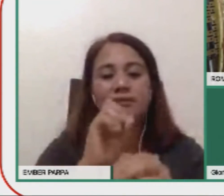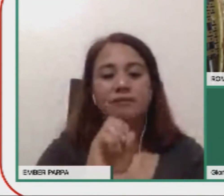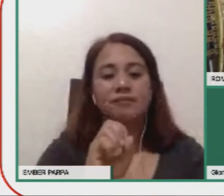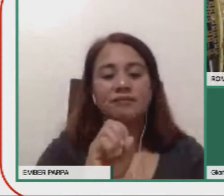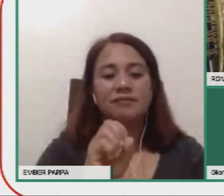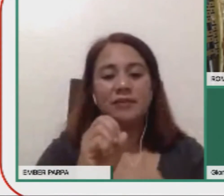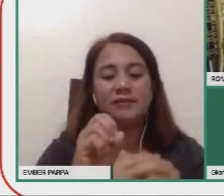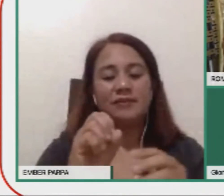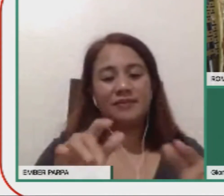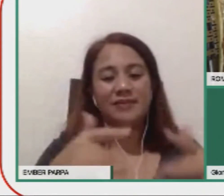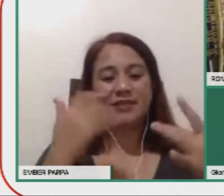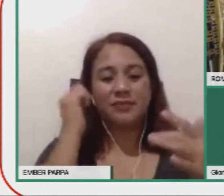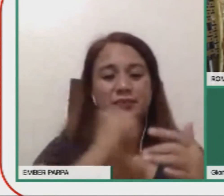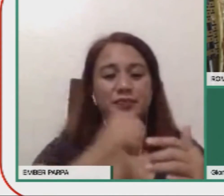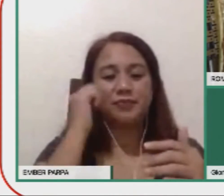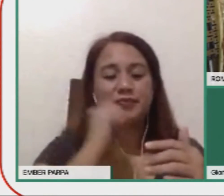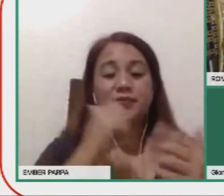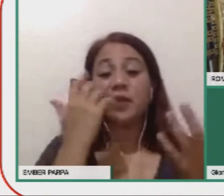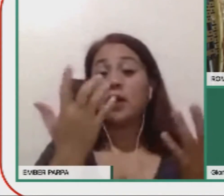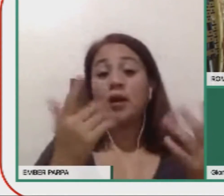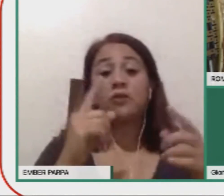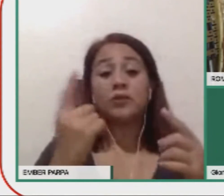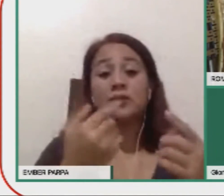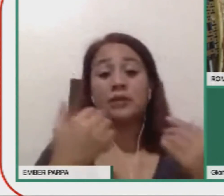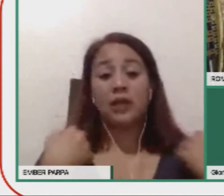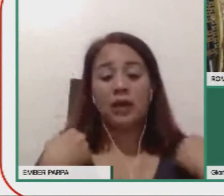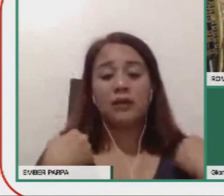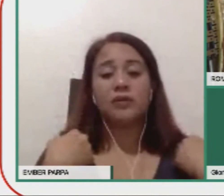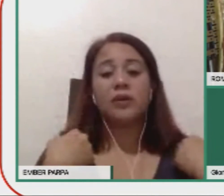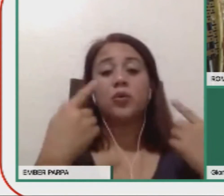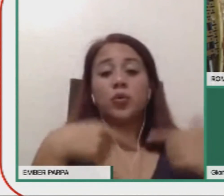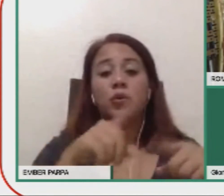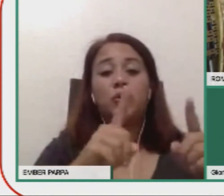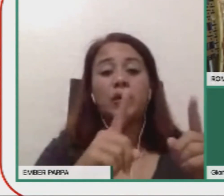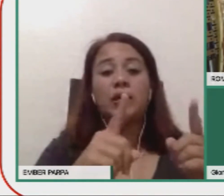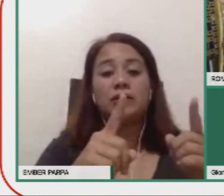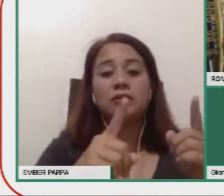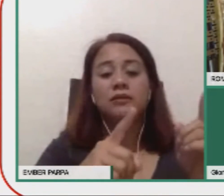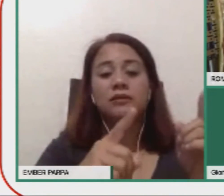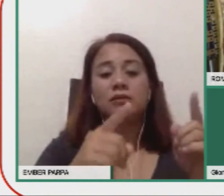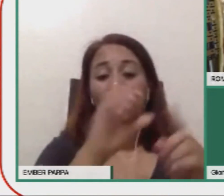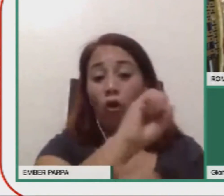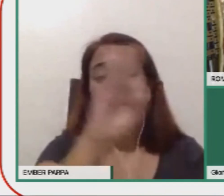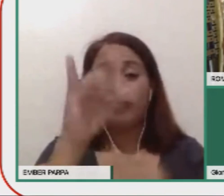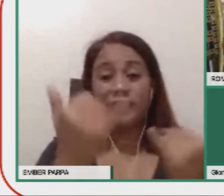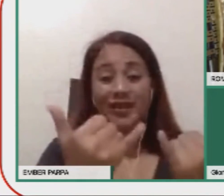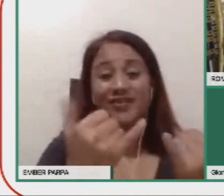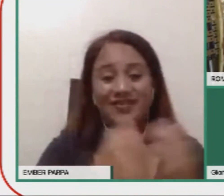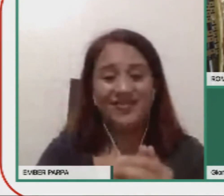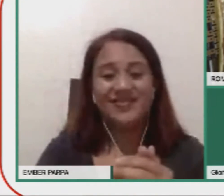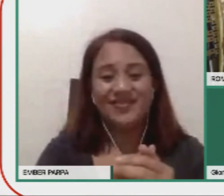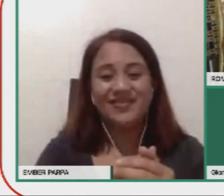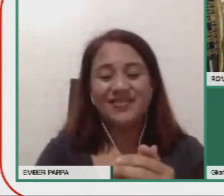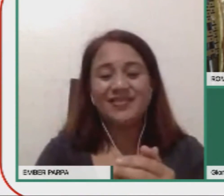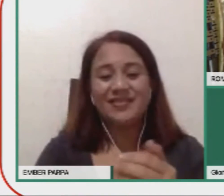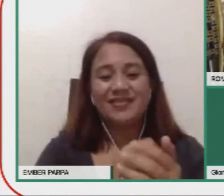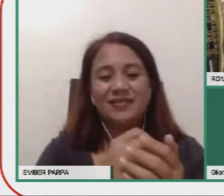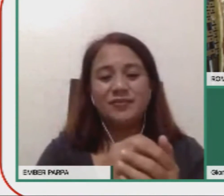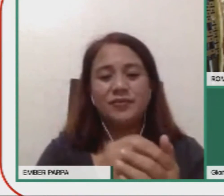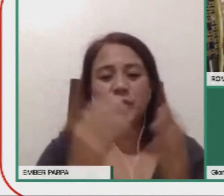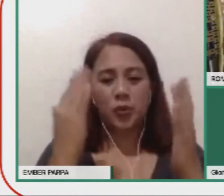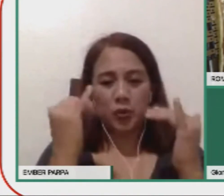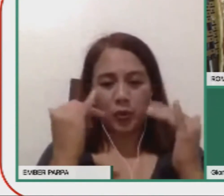Okay. So Okay. in the meantime, So, we will sign off now. Sana po itong